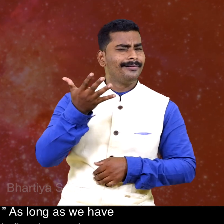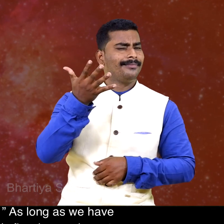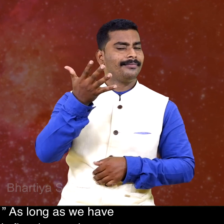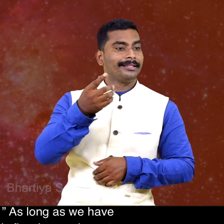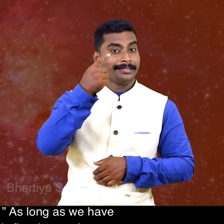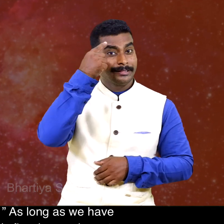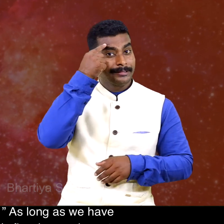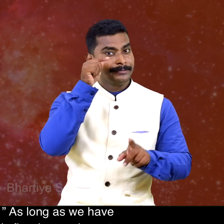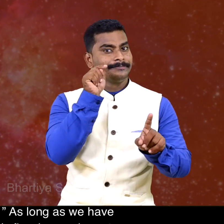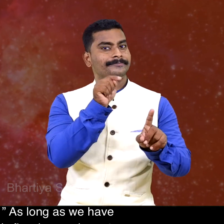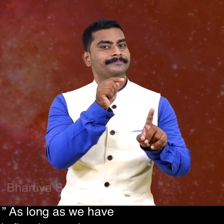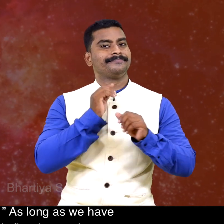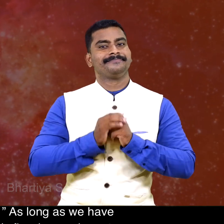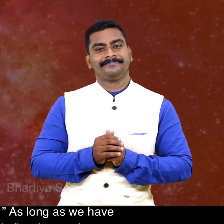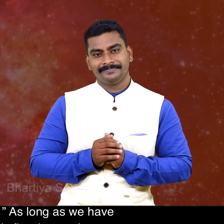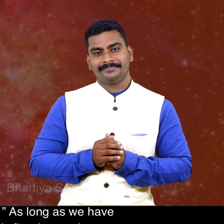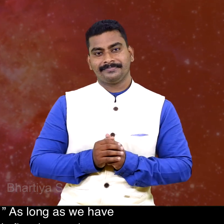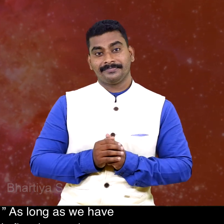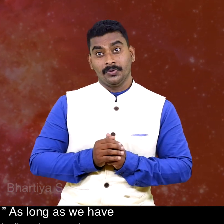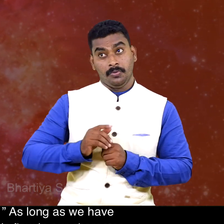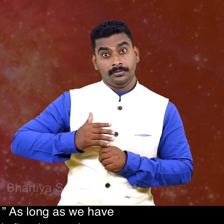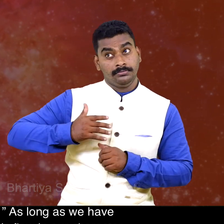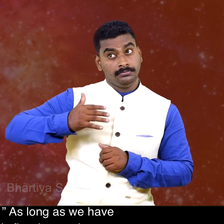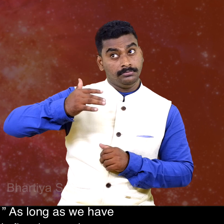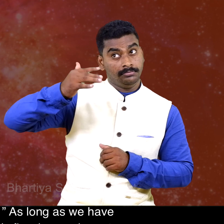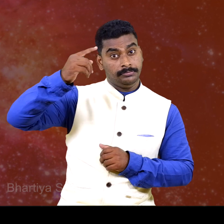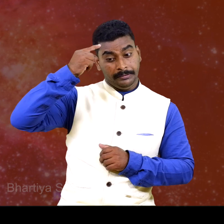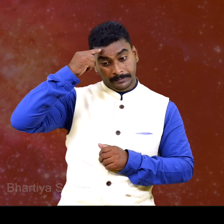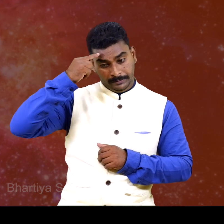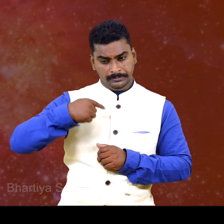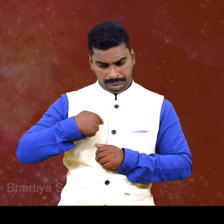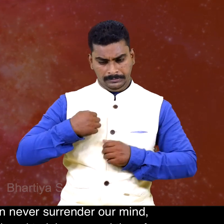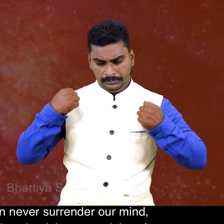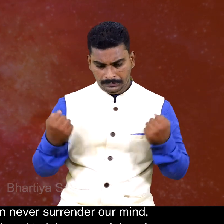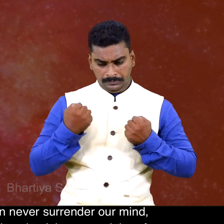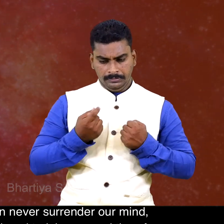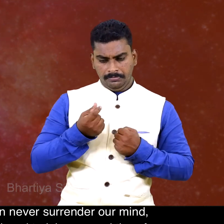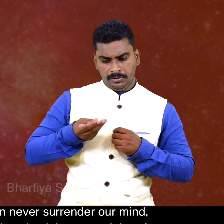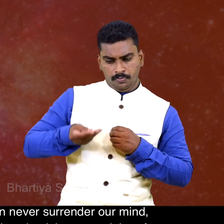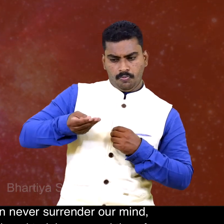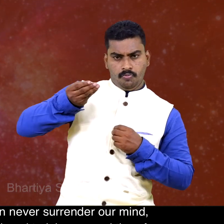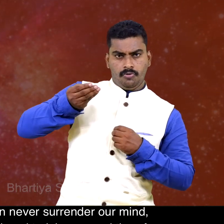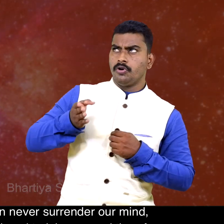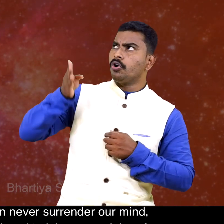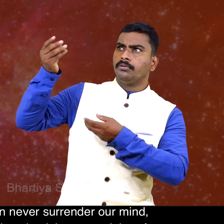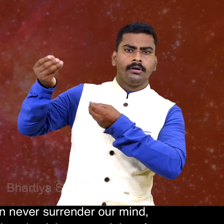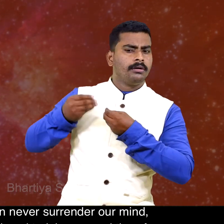As long as we have this flaw in our character, we can never surrender our